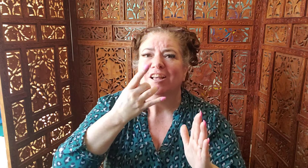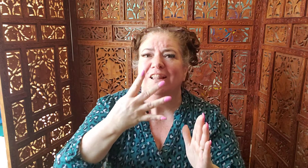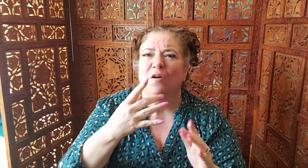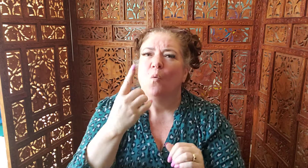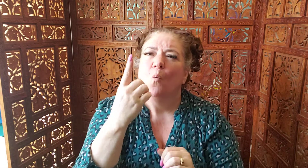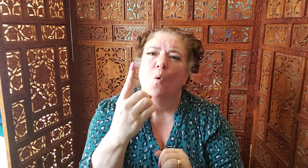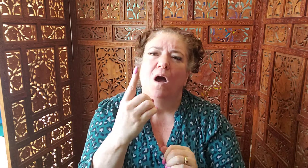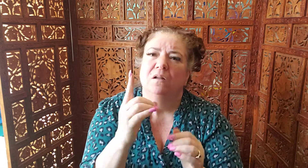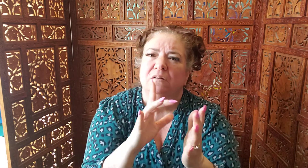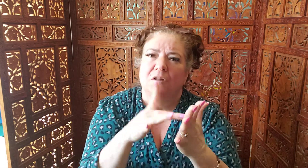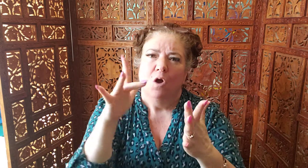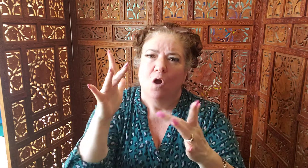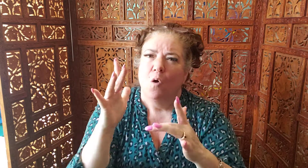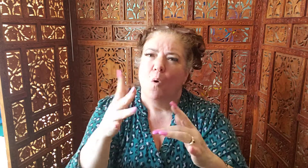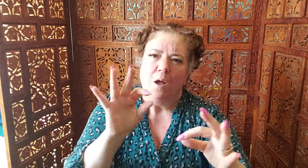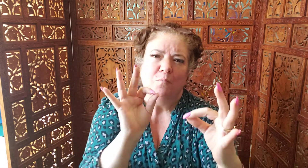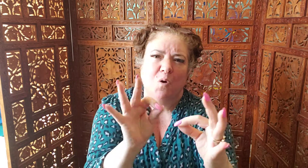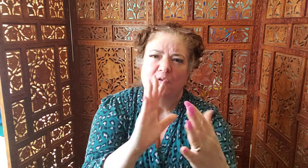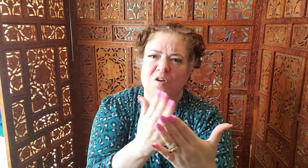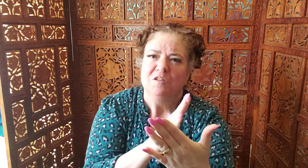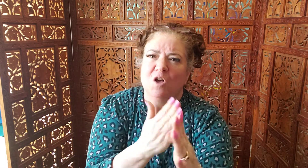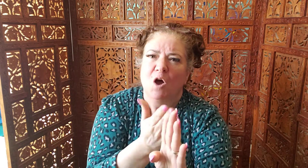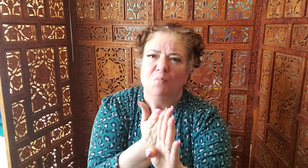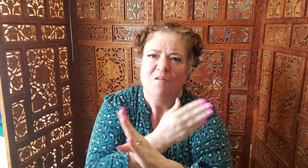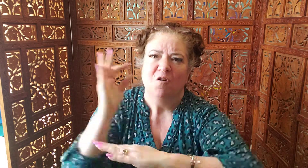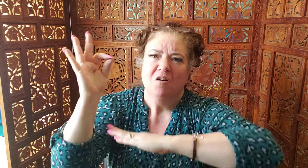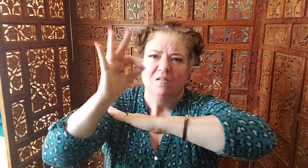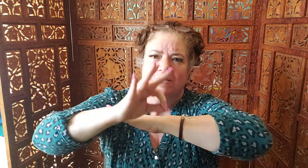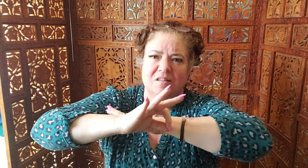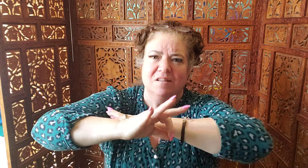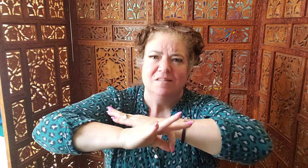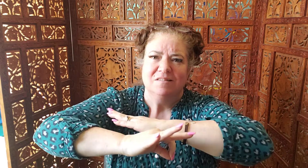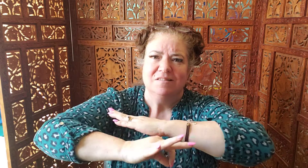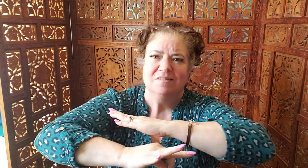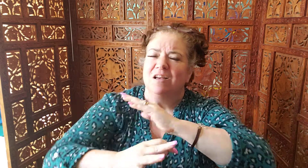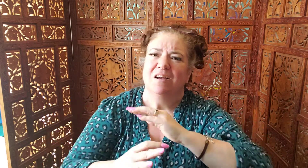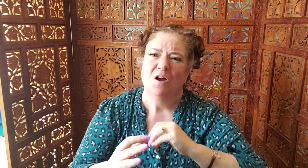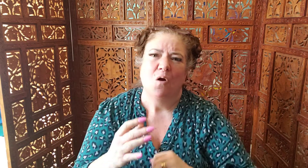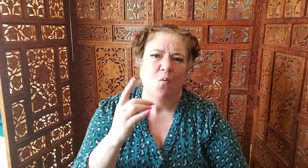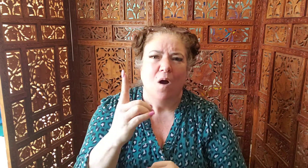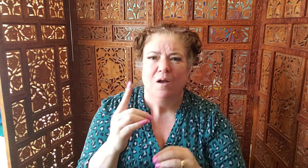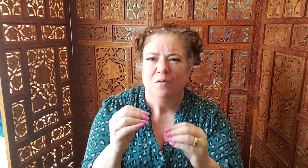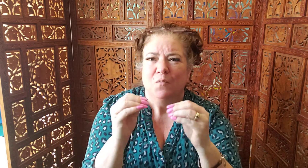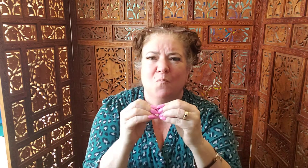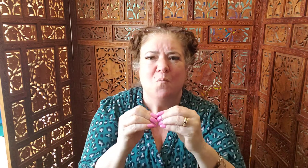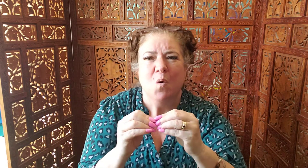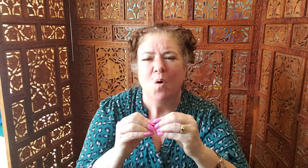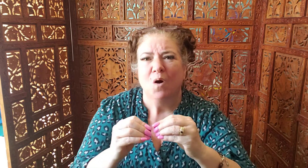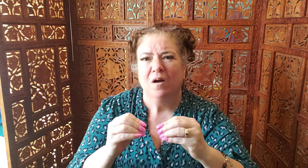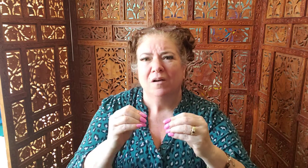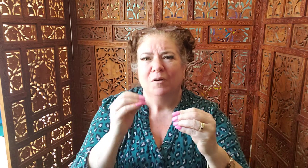glory on another empty life. Time